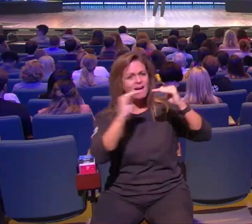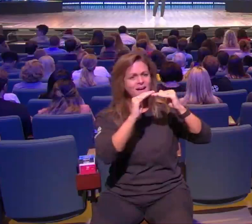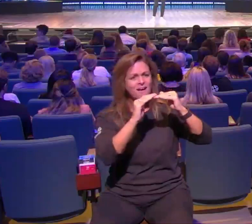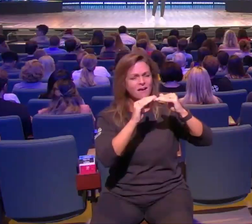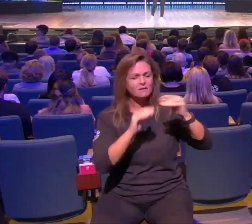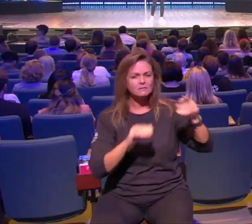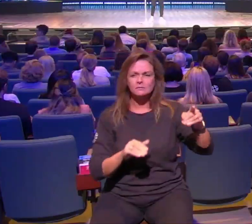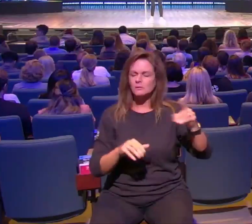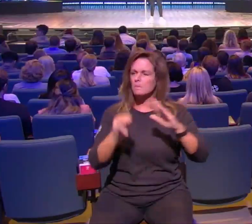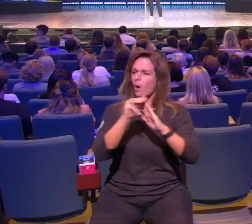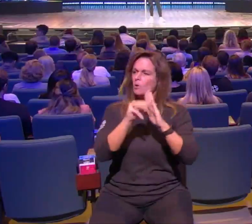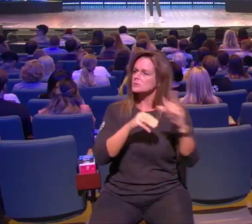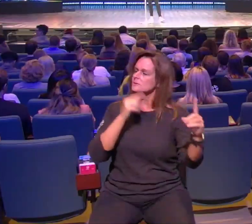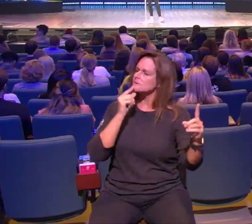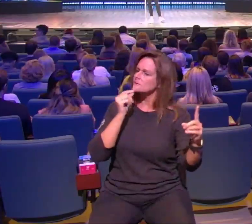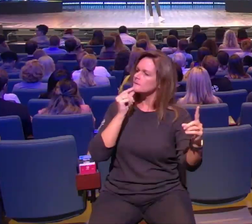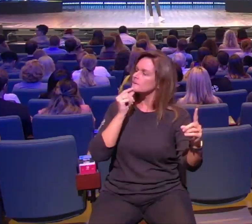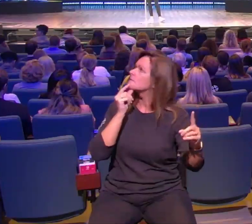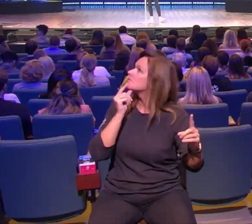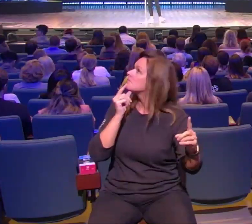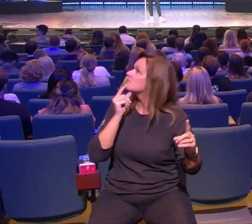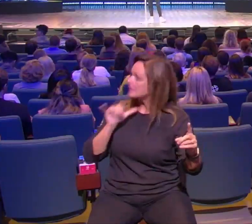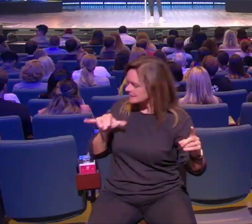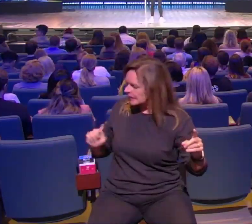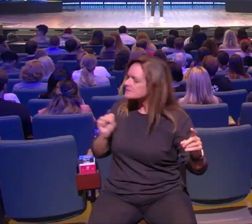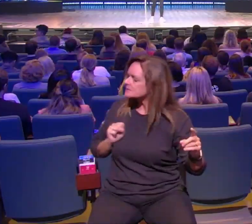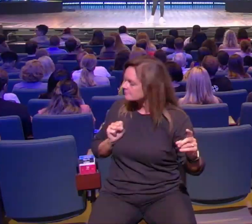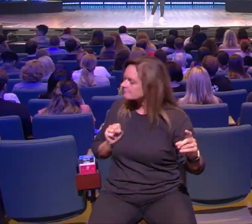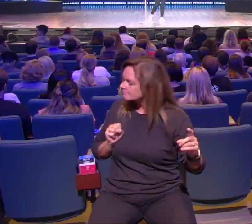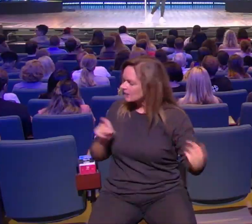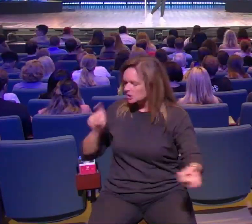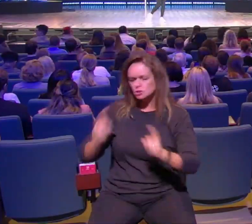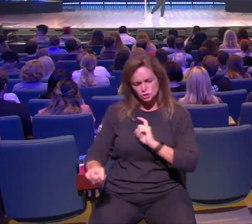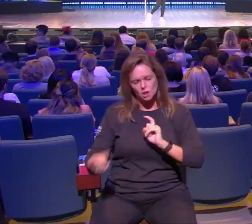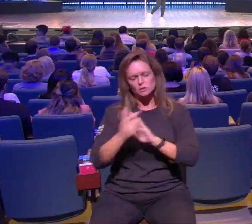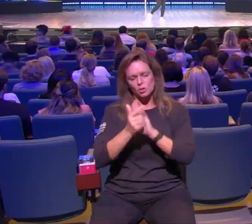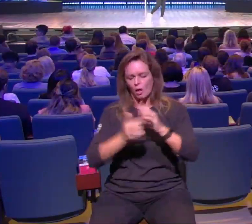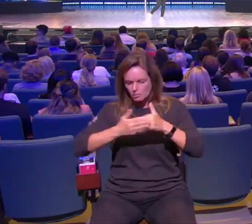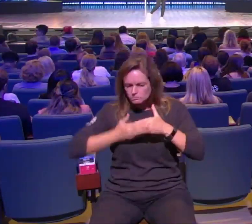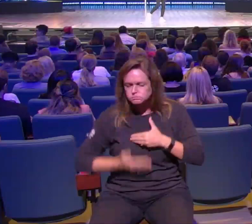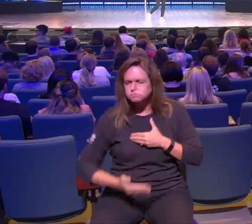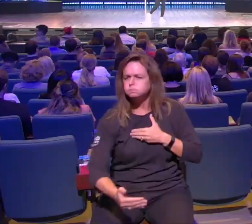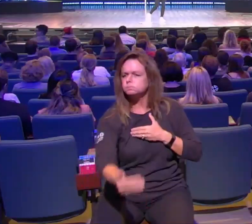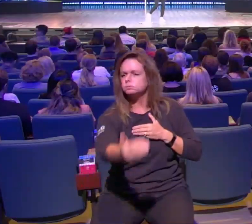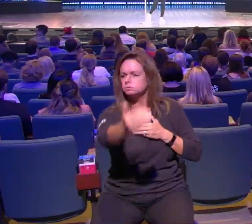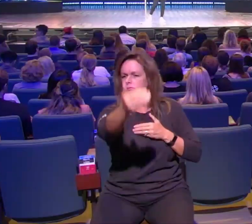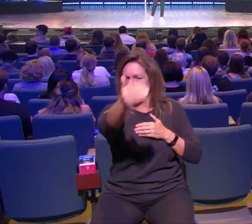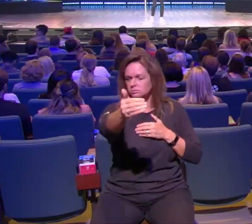order and then walk away. See, we have a personal, present God